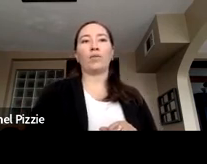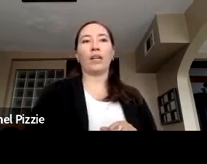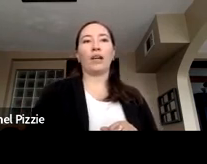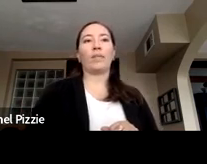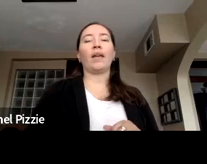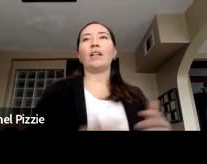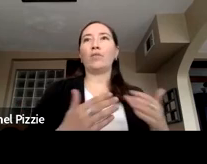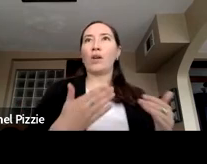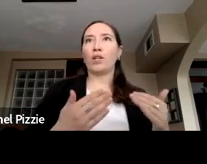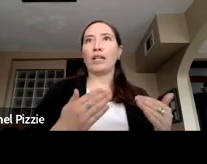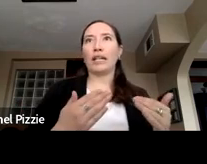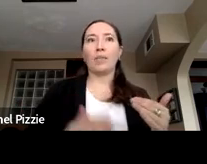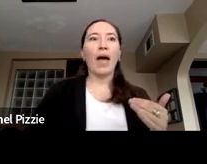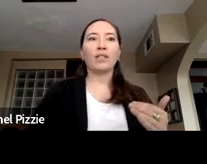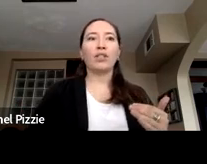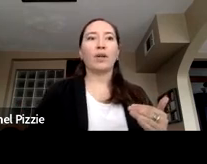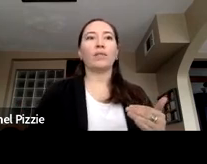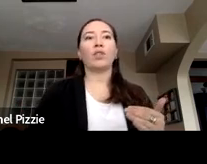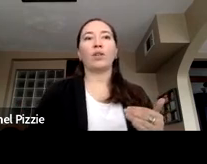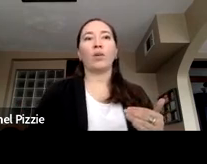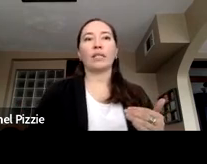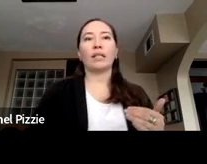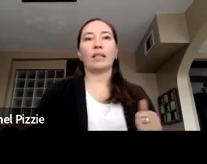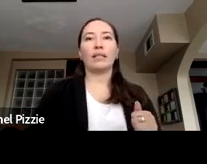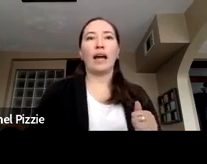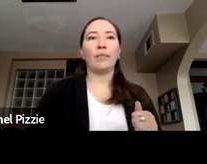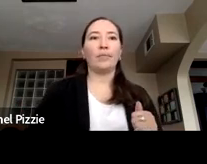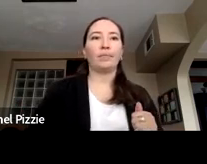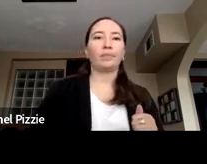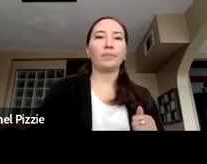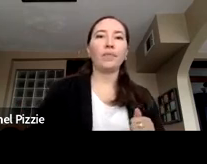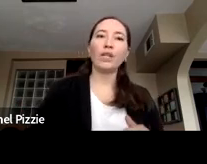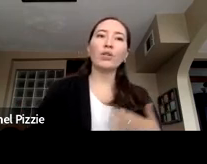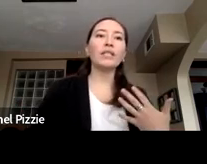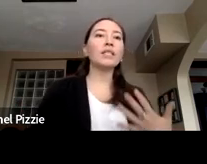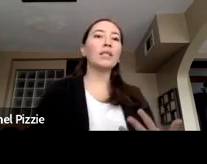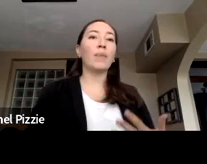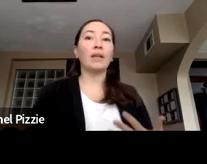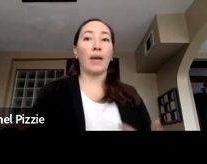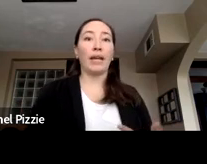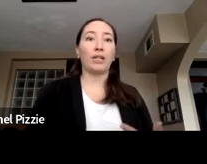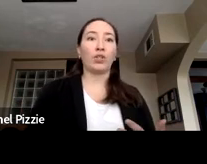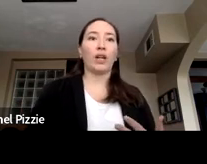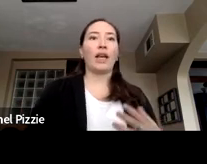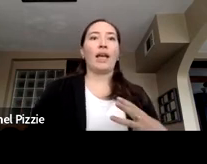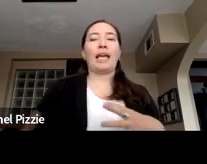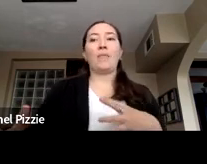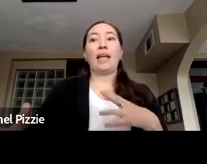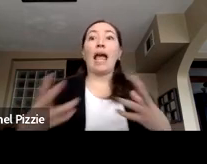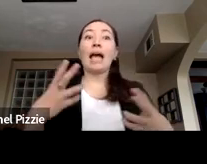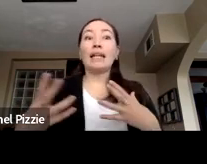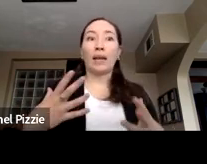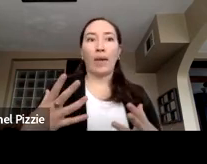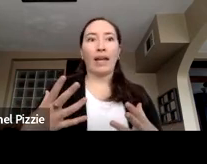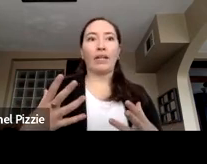tab over here. And if you ever need to get back to it, you can always click this tab. So this is the main page and the